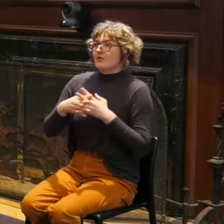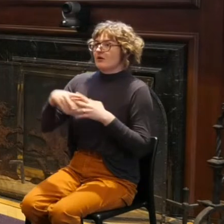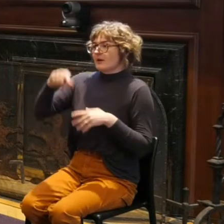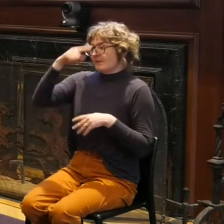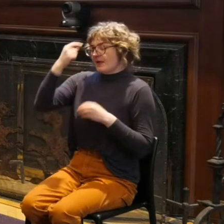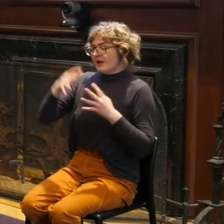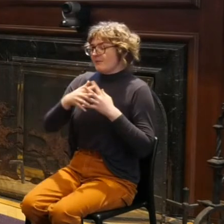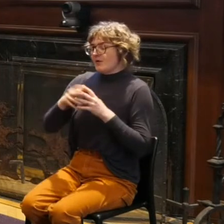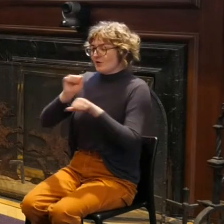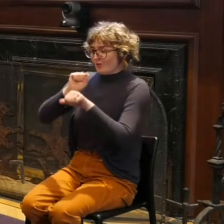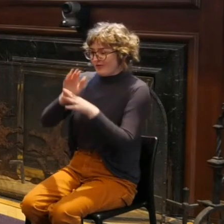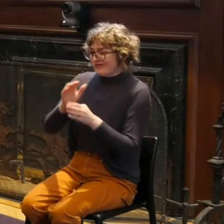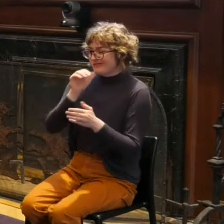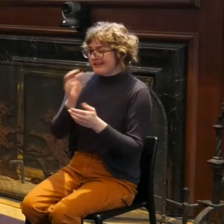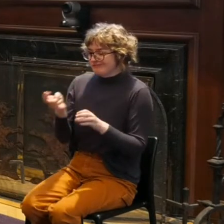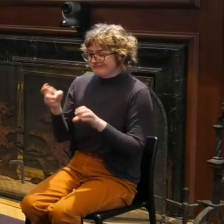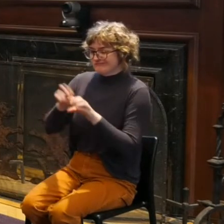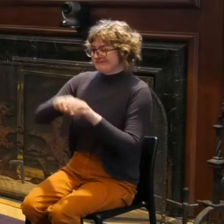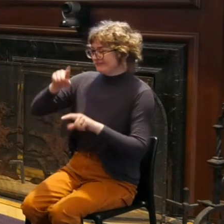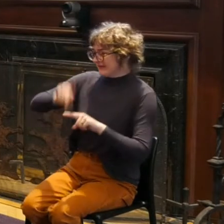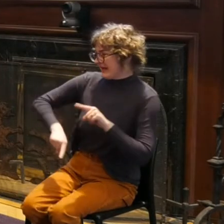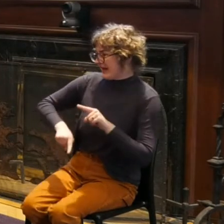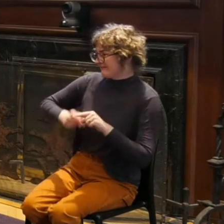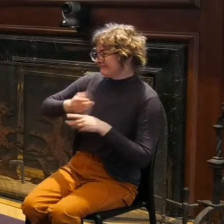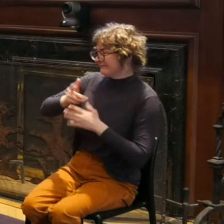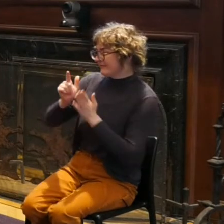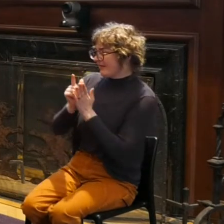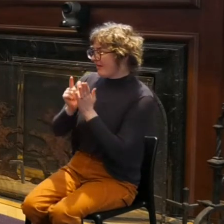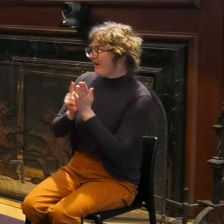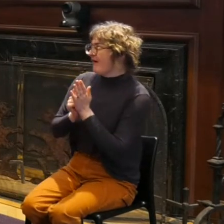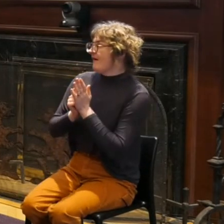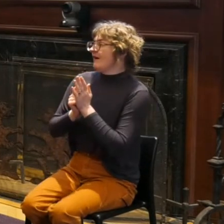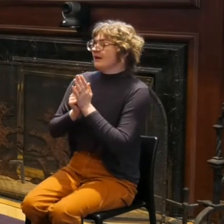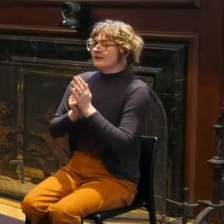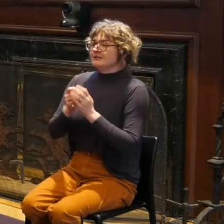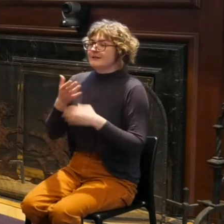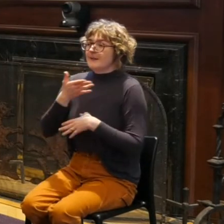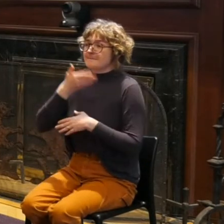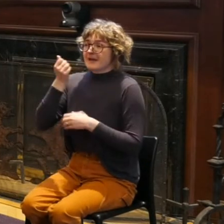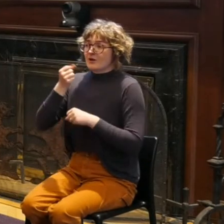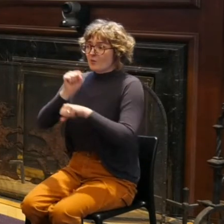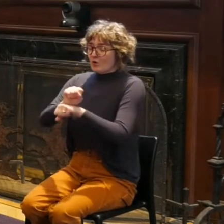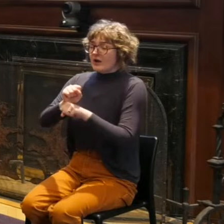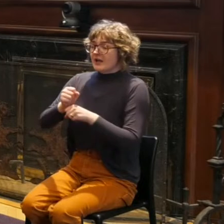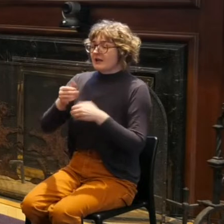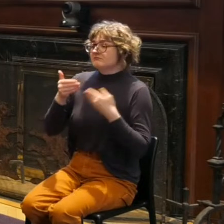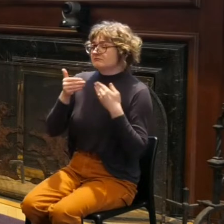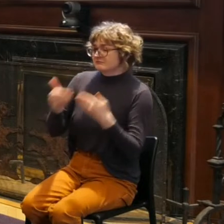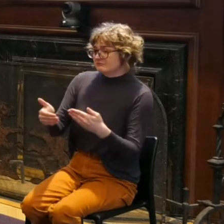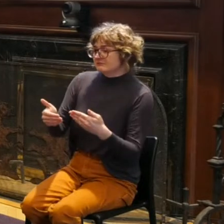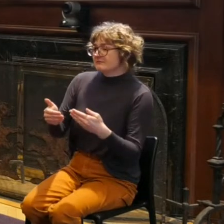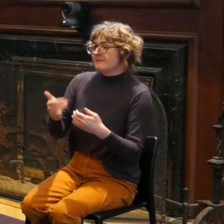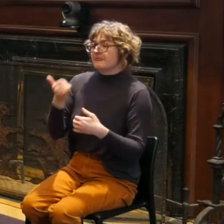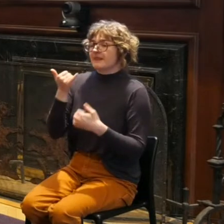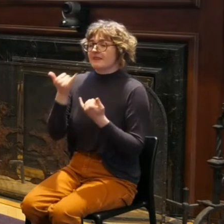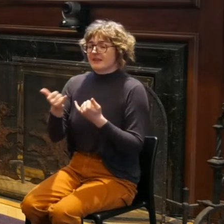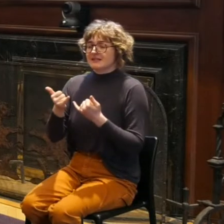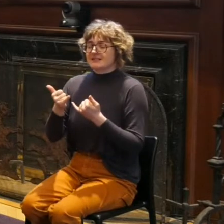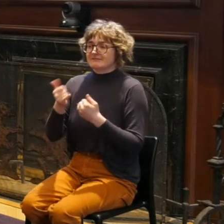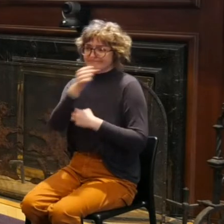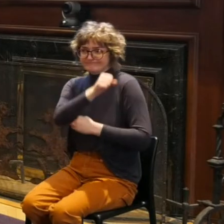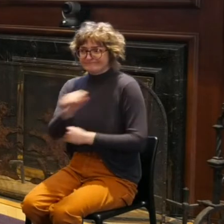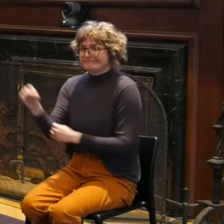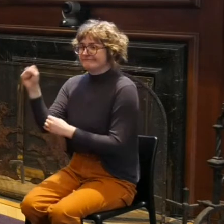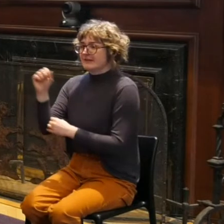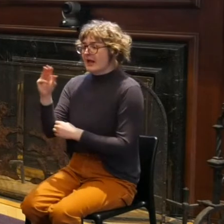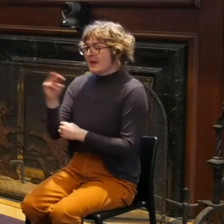cab. Their death sparked the I Am a Man campaign for better wages and working conditions. And this is the campaign that brought Dr.